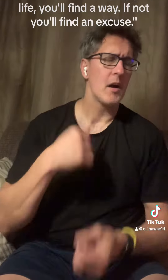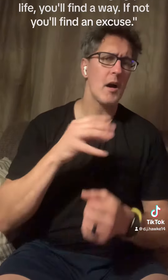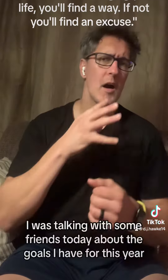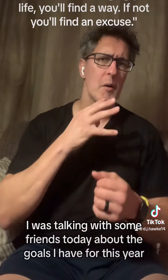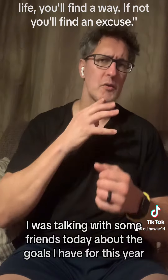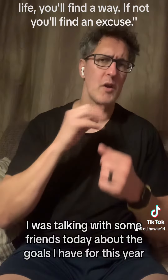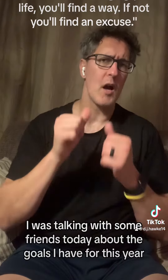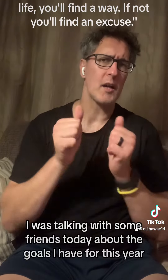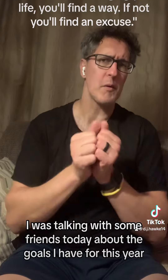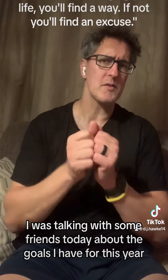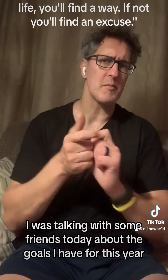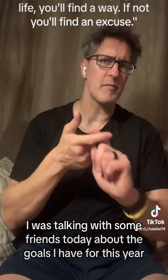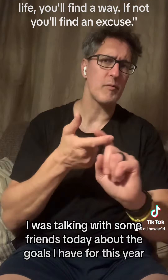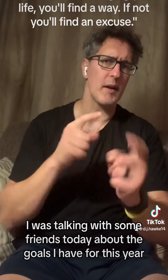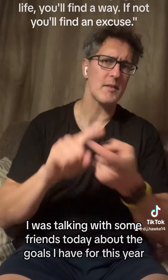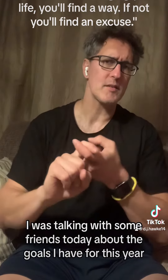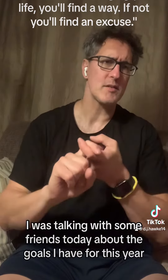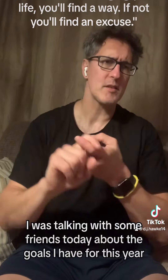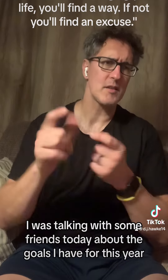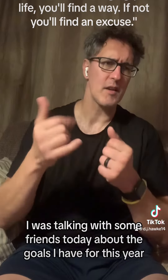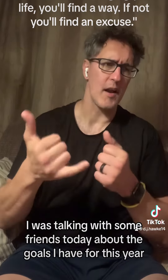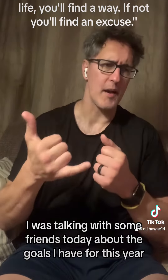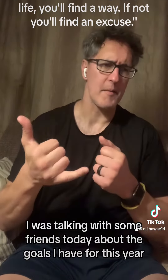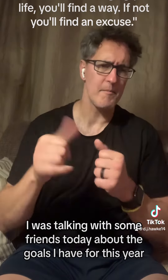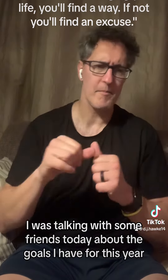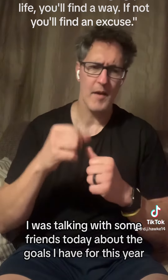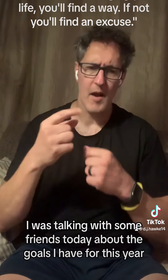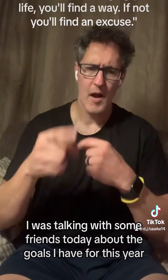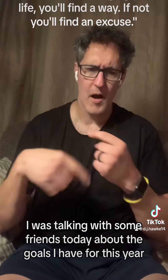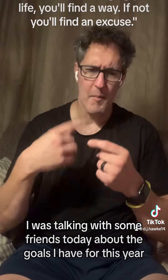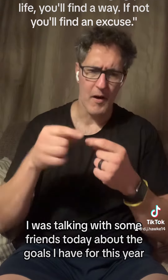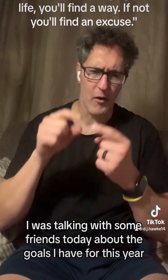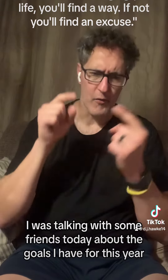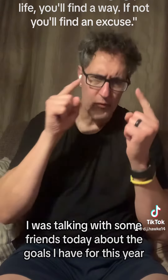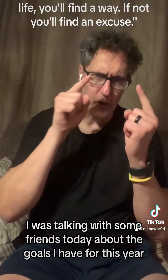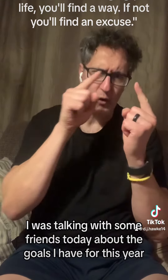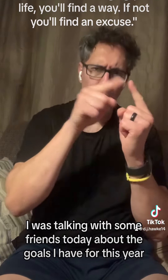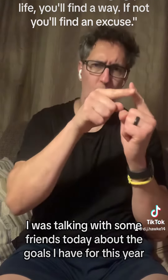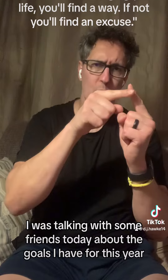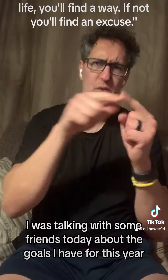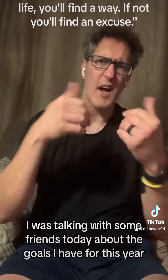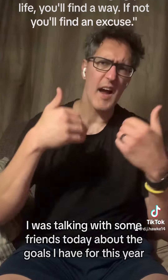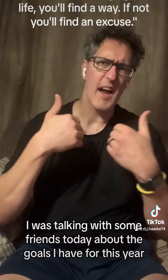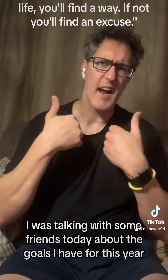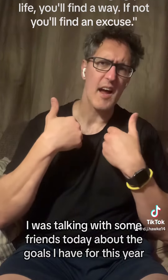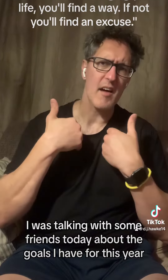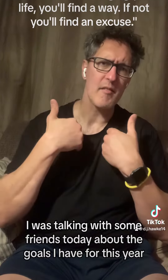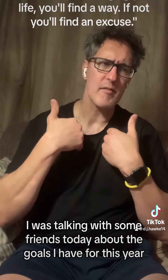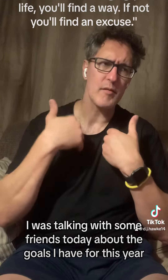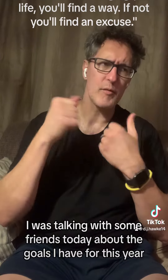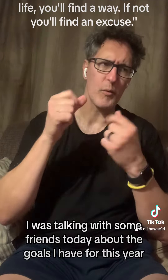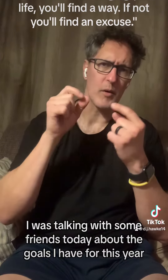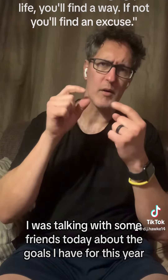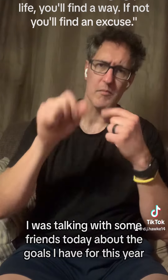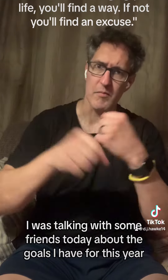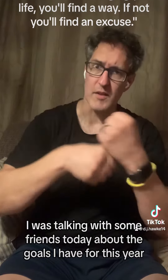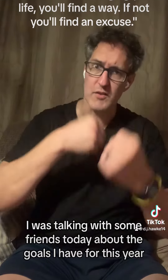I was talking with some friends today about the goals I have for this year.